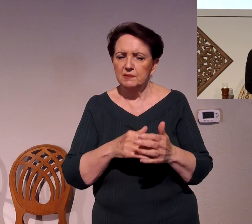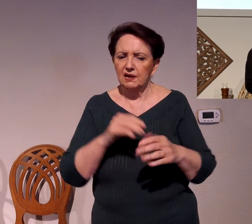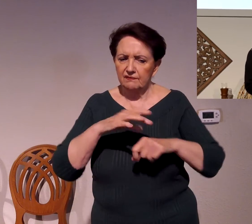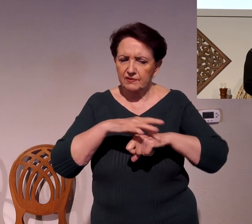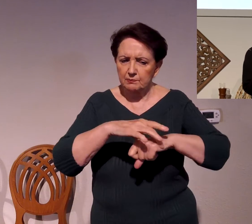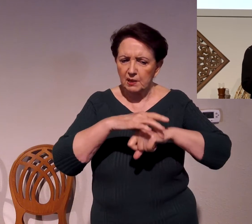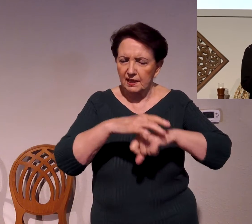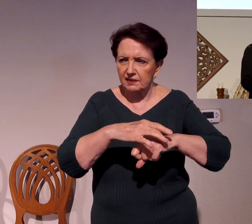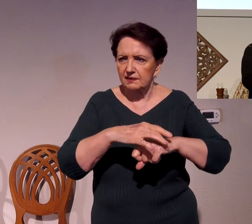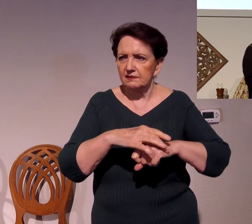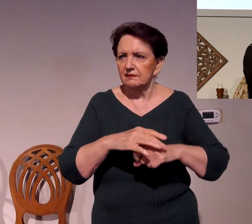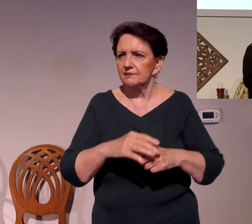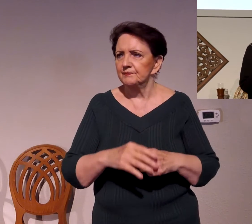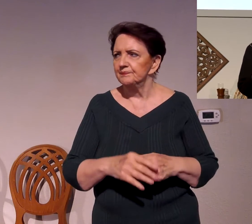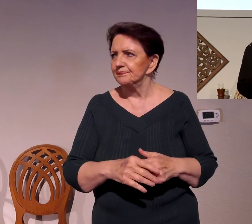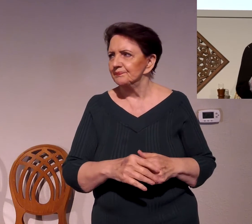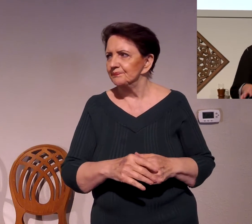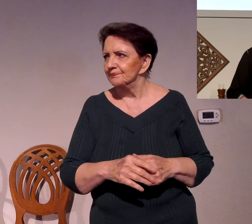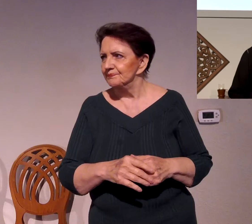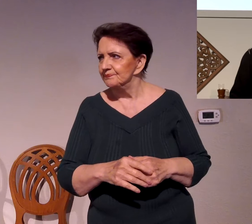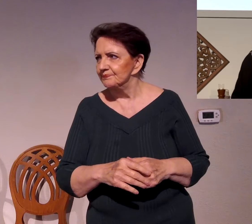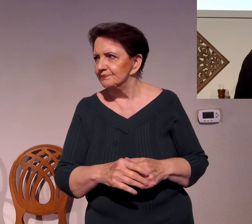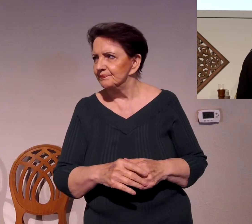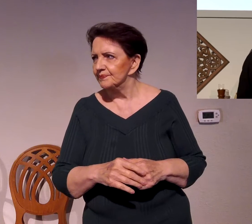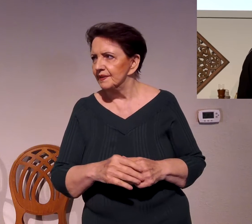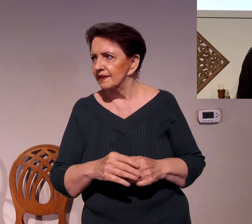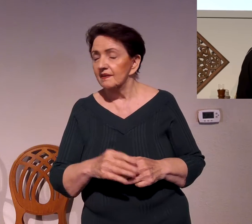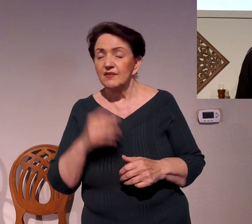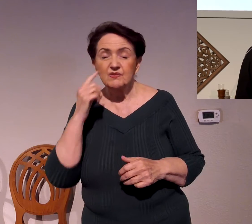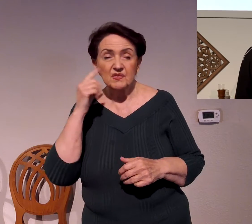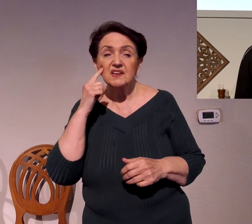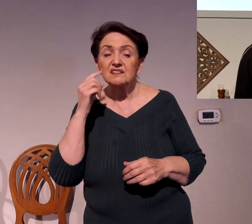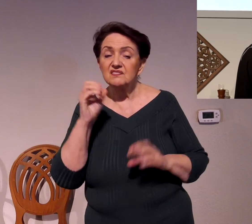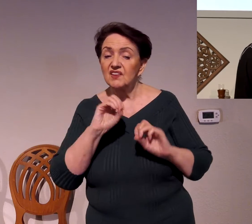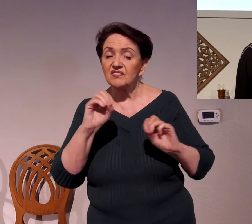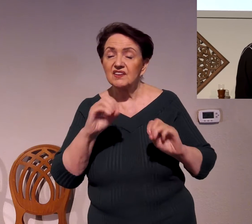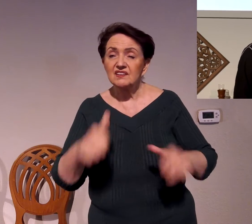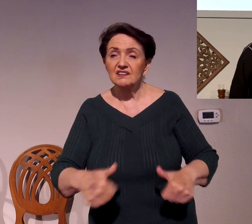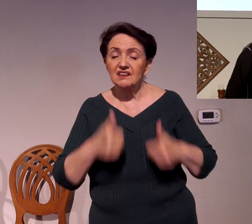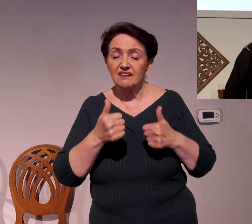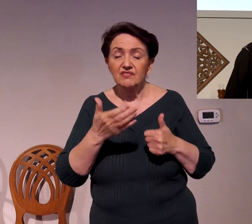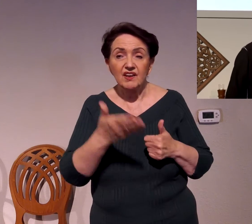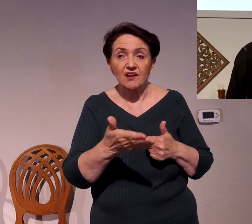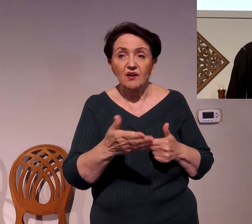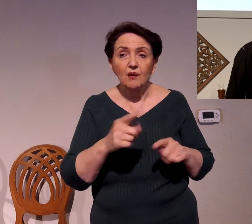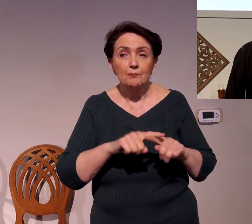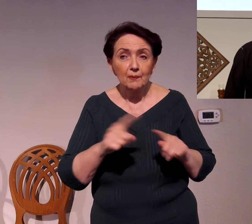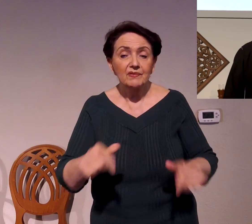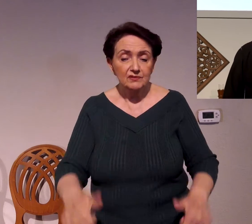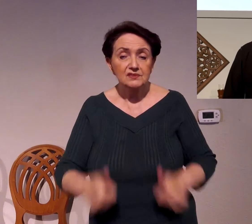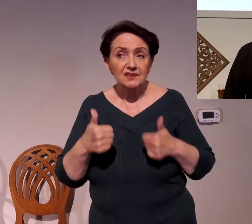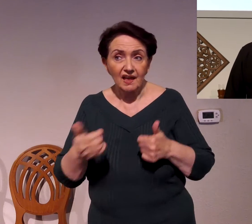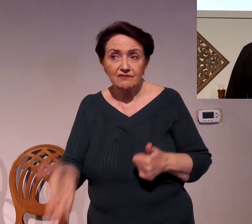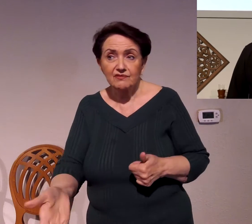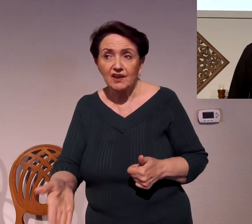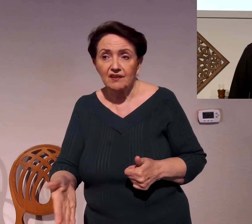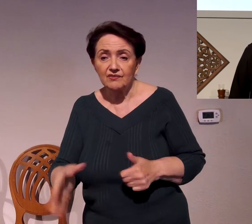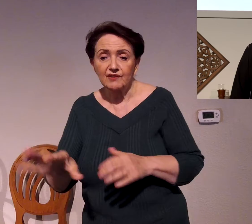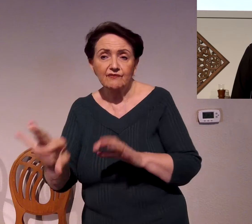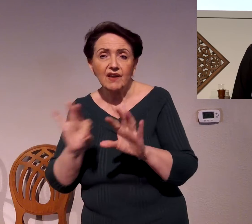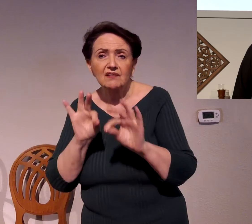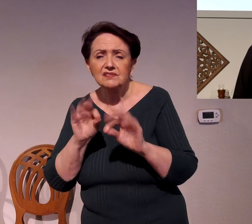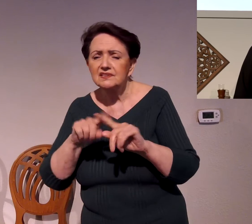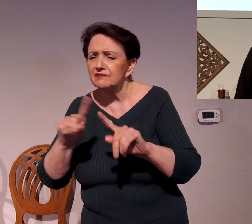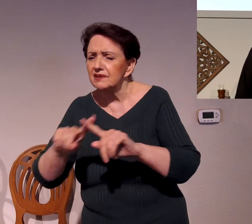the planet itself, and they said nothing can live there. Ha ha ha. They've discovered all kinds